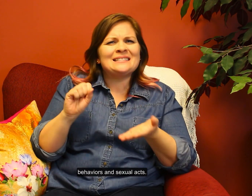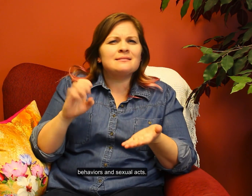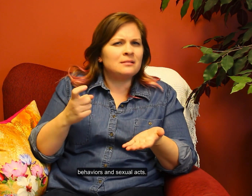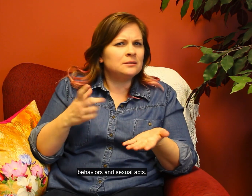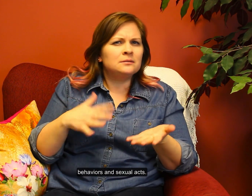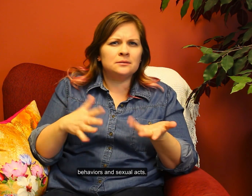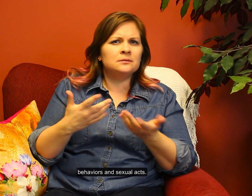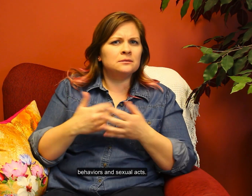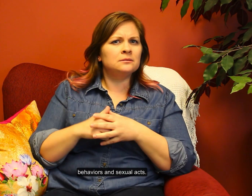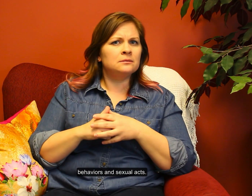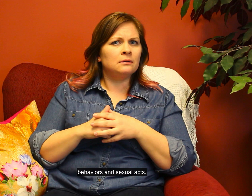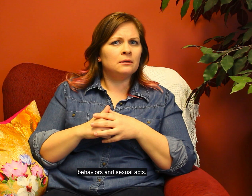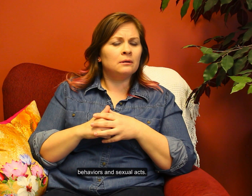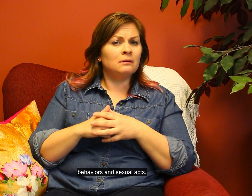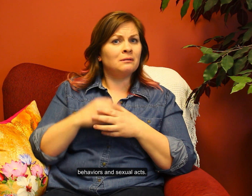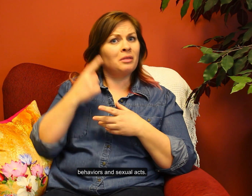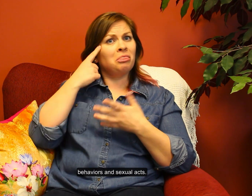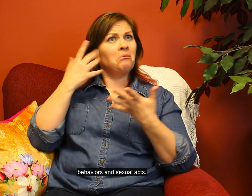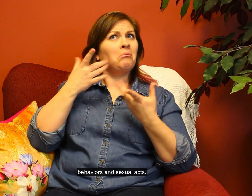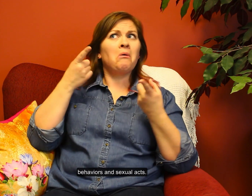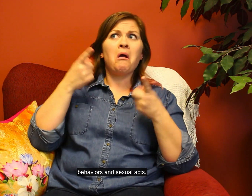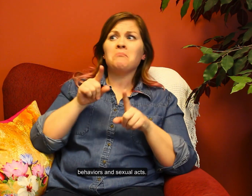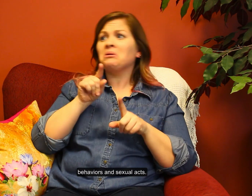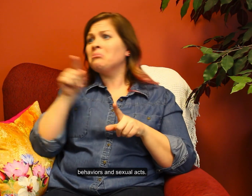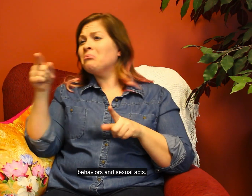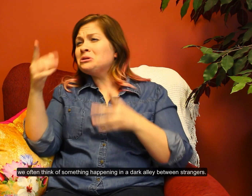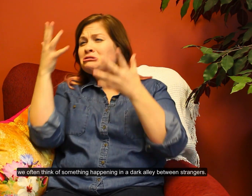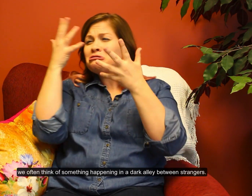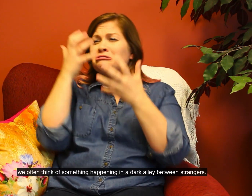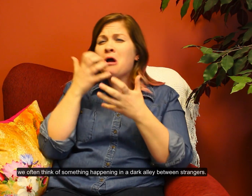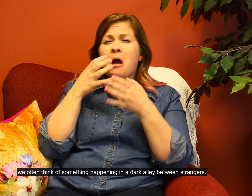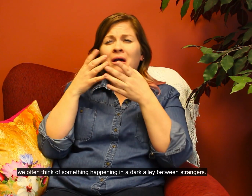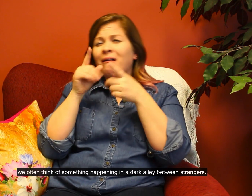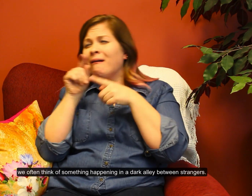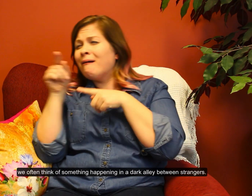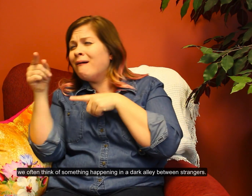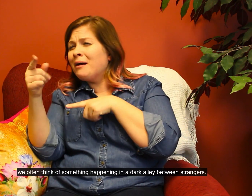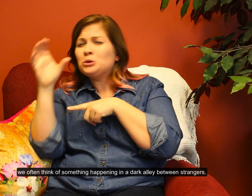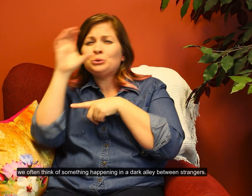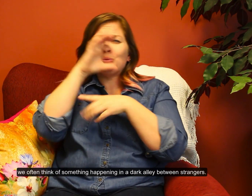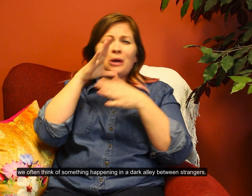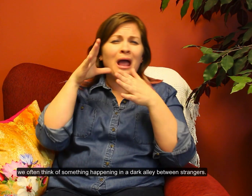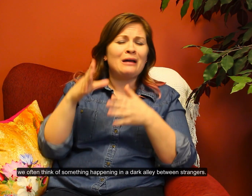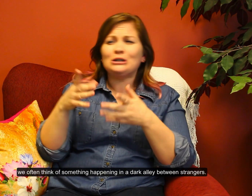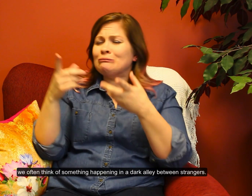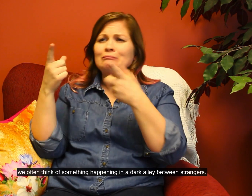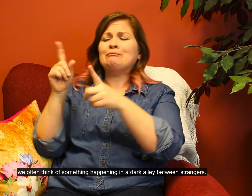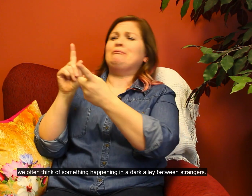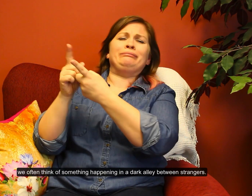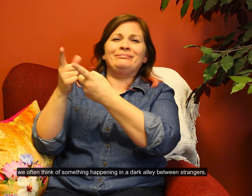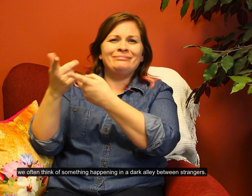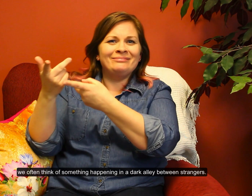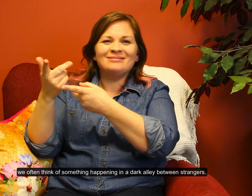and sometimes sexual acts. We often think of something happening in a dark alley between